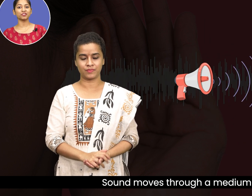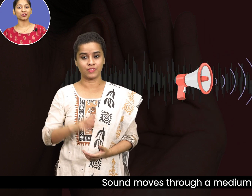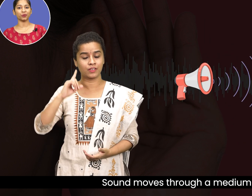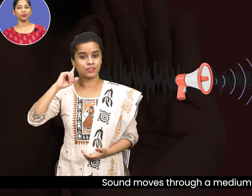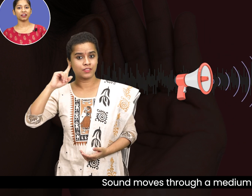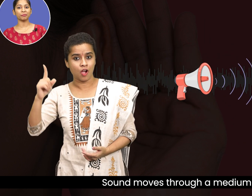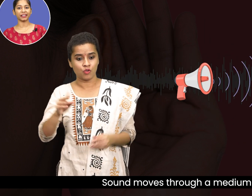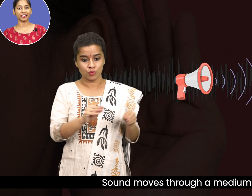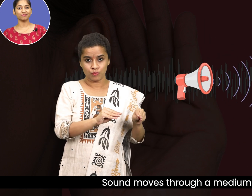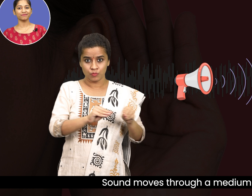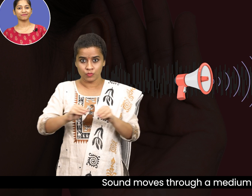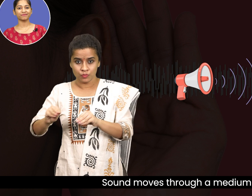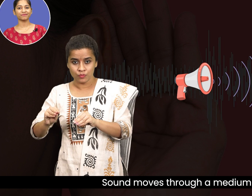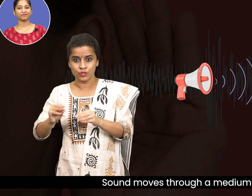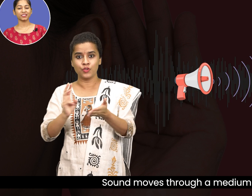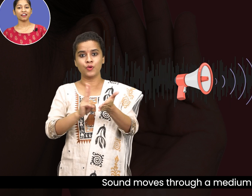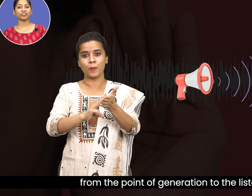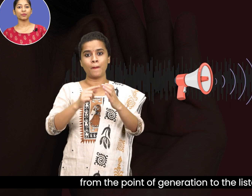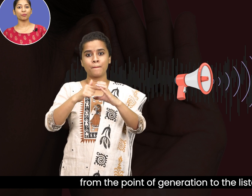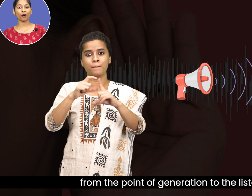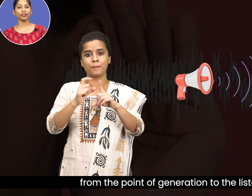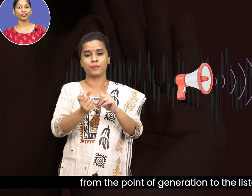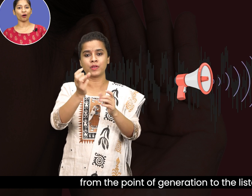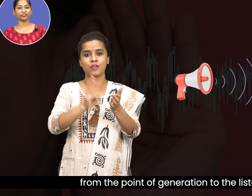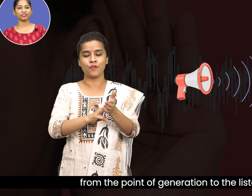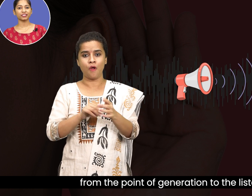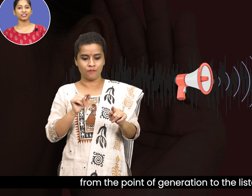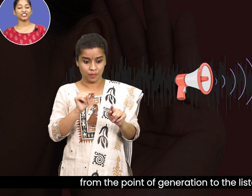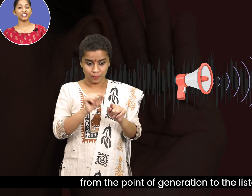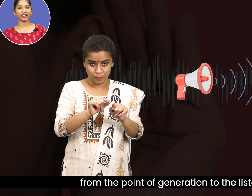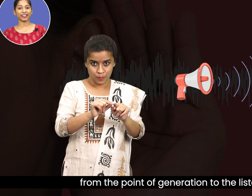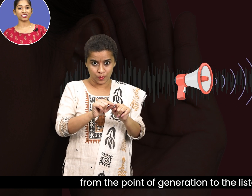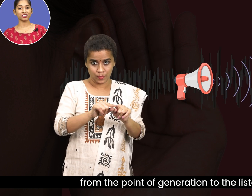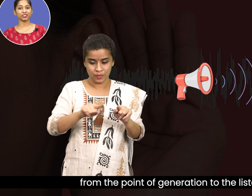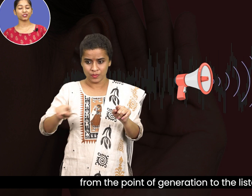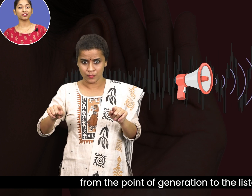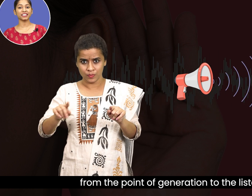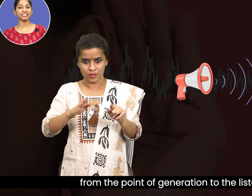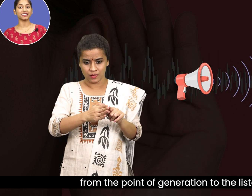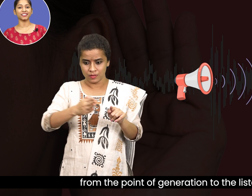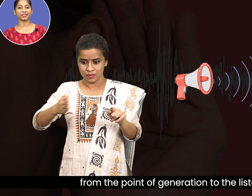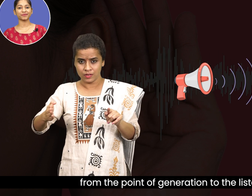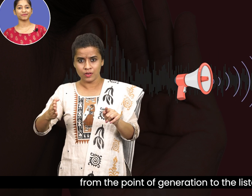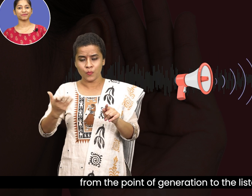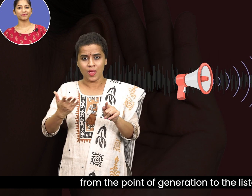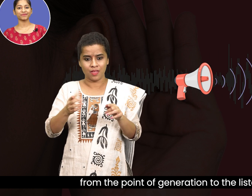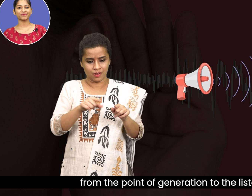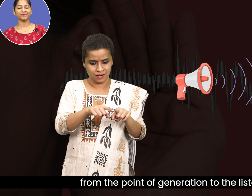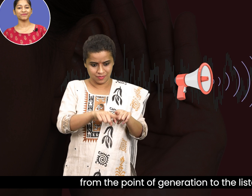Sound moves through a medium from the point of generation to the listener.